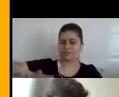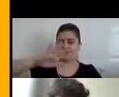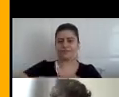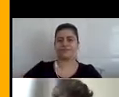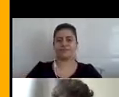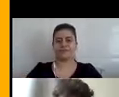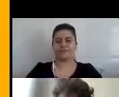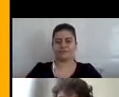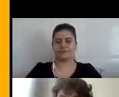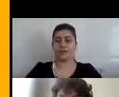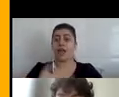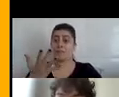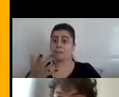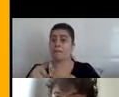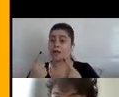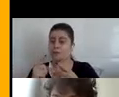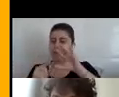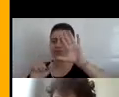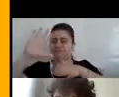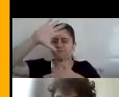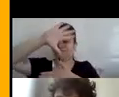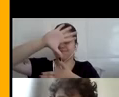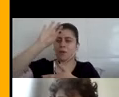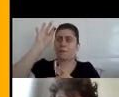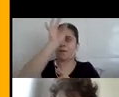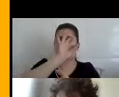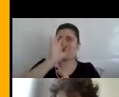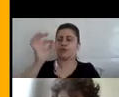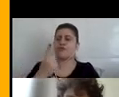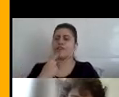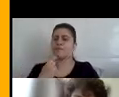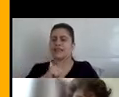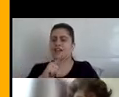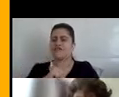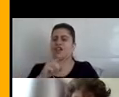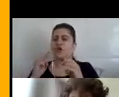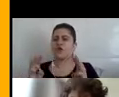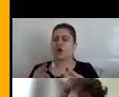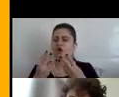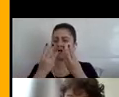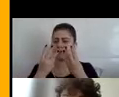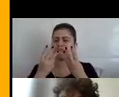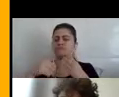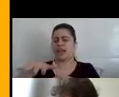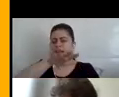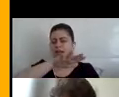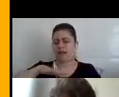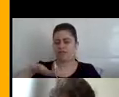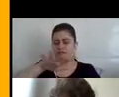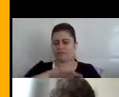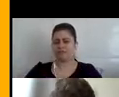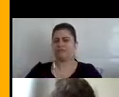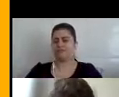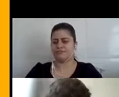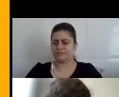webinars, a series of webinars, let's say, for their region. Of course, as you can